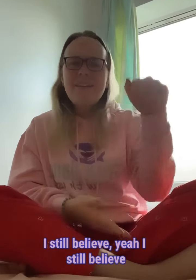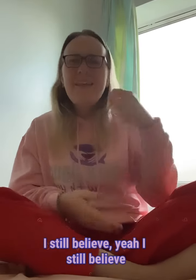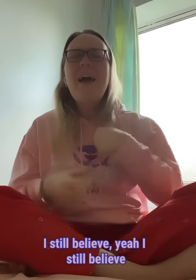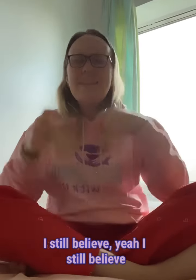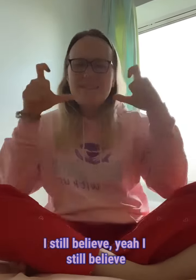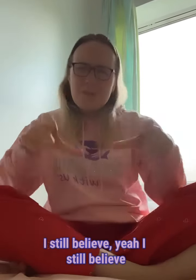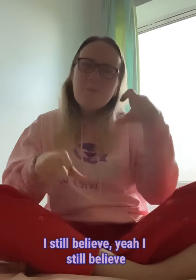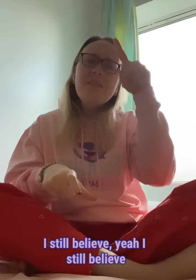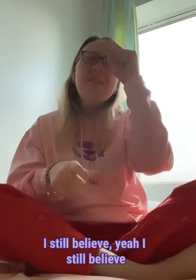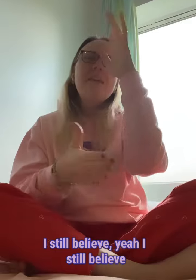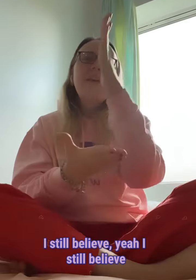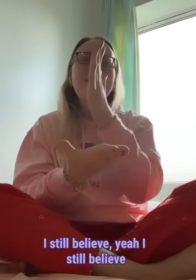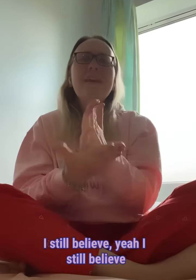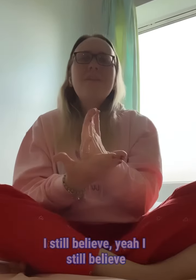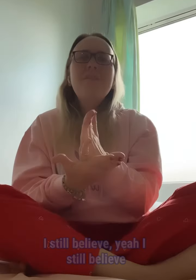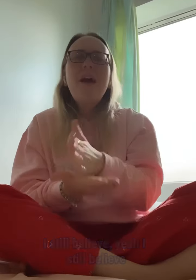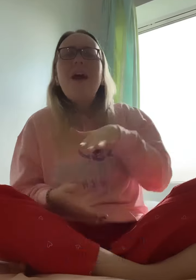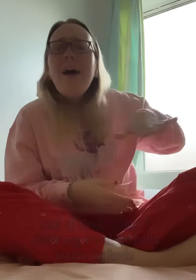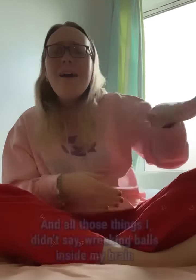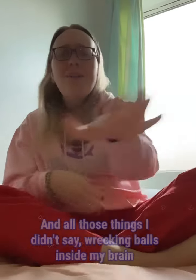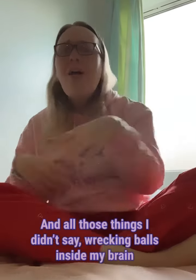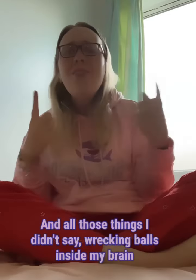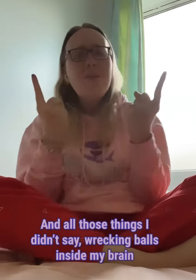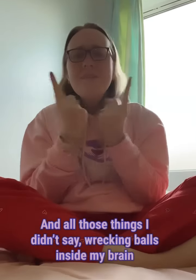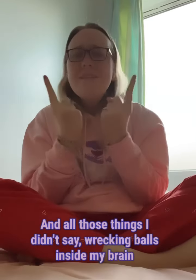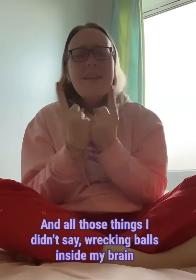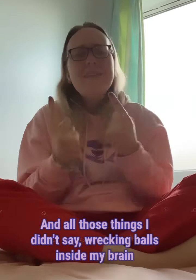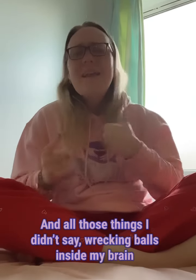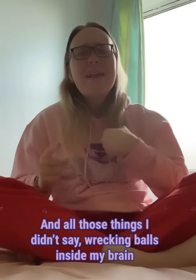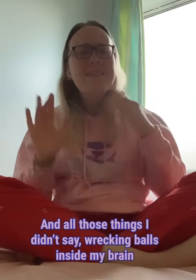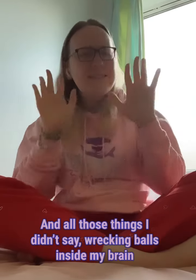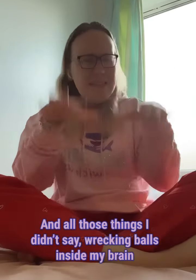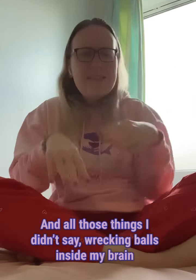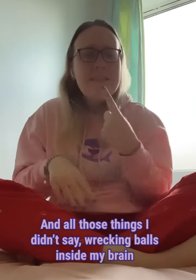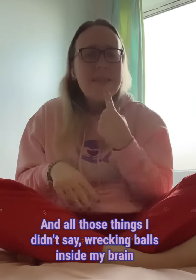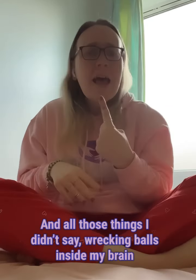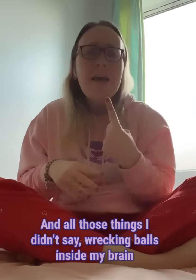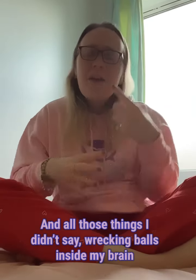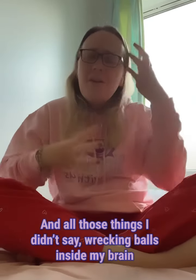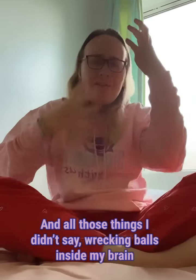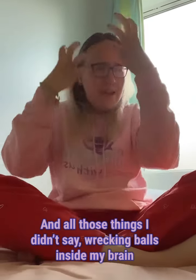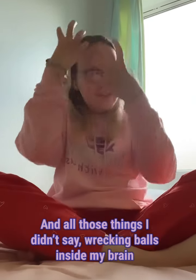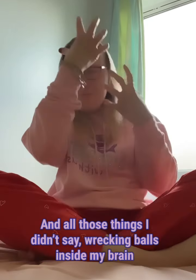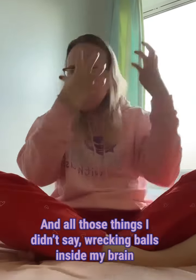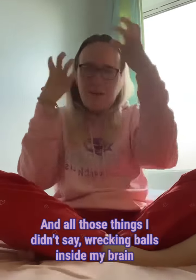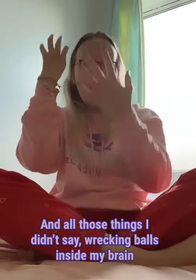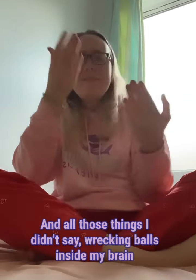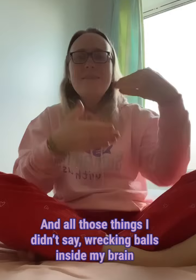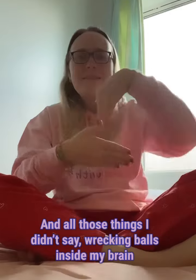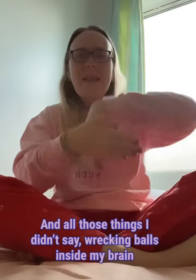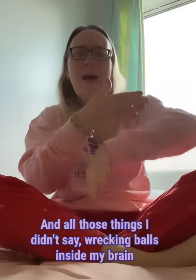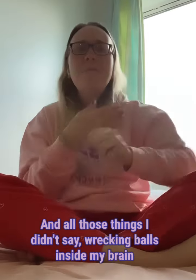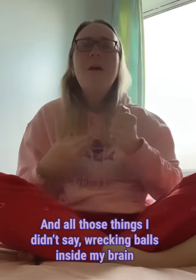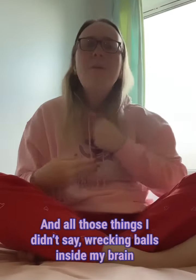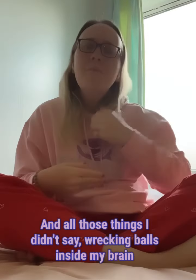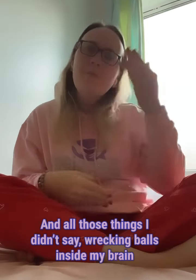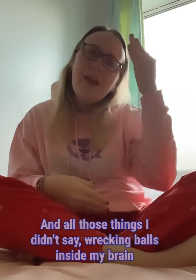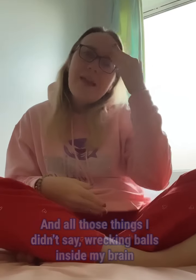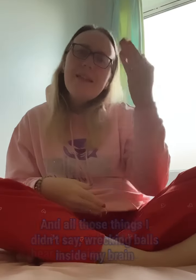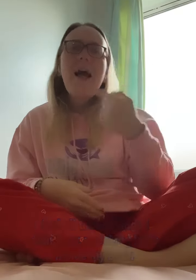believe, yeah, still believe. And all those things I didn't say, wrecking balls inside my brain,